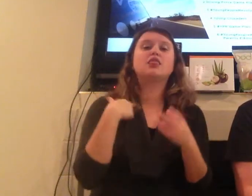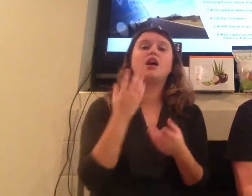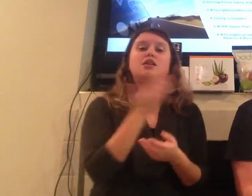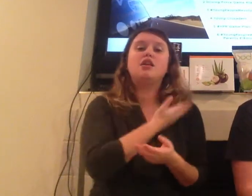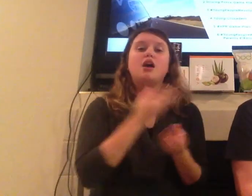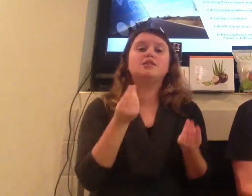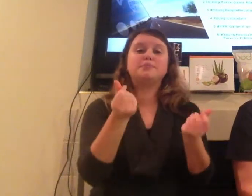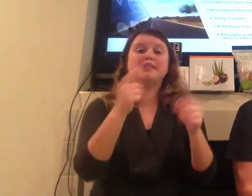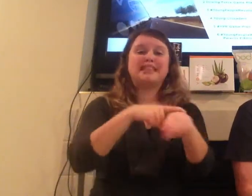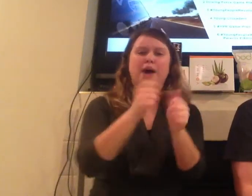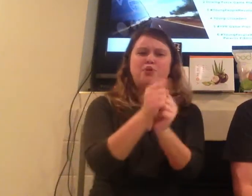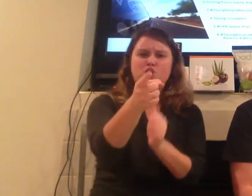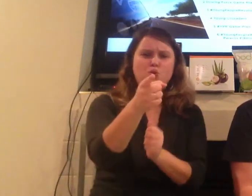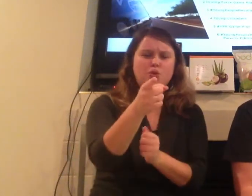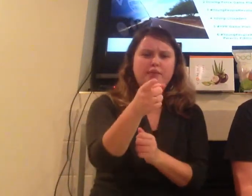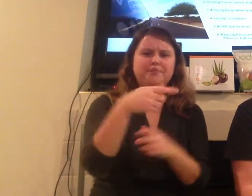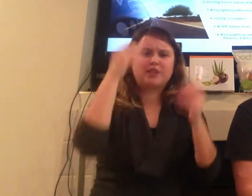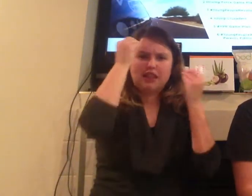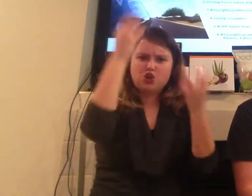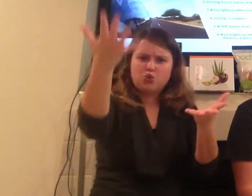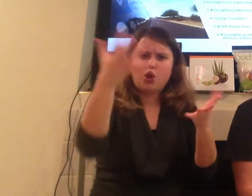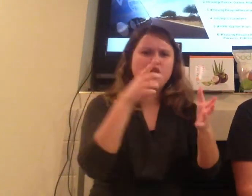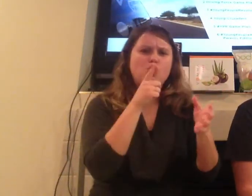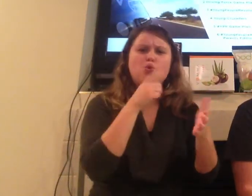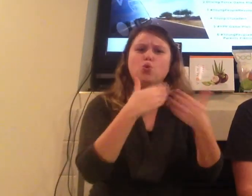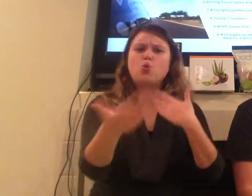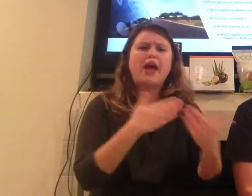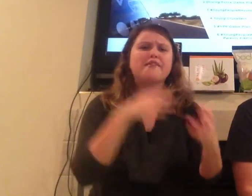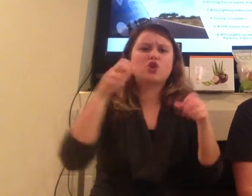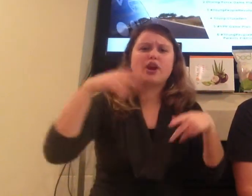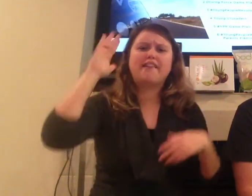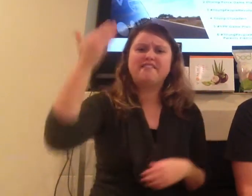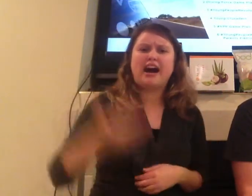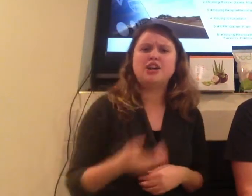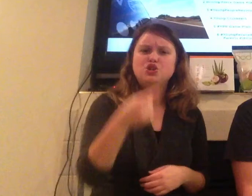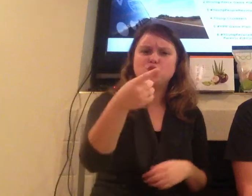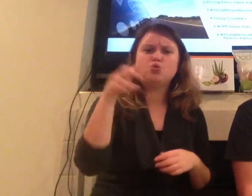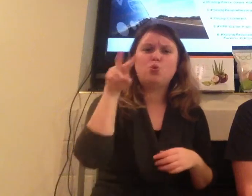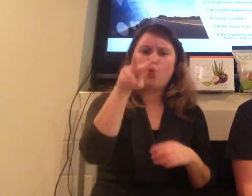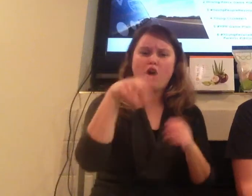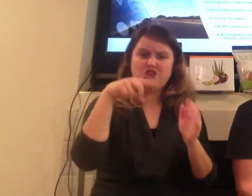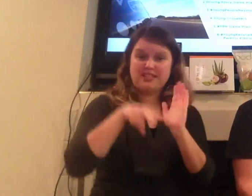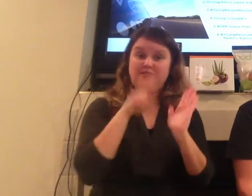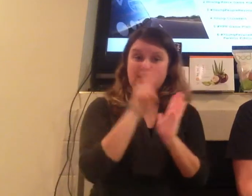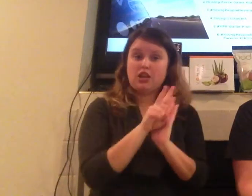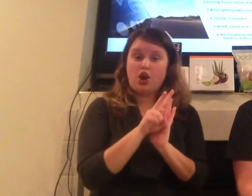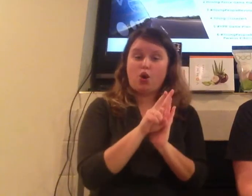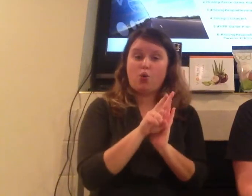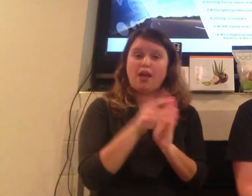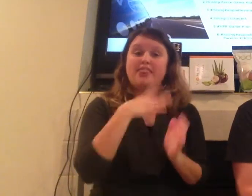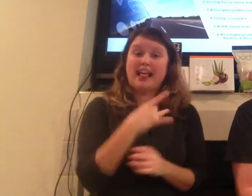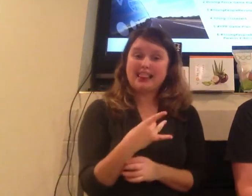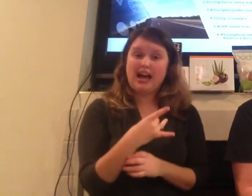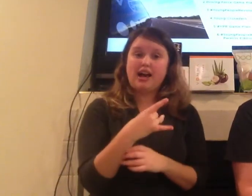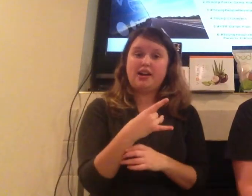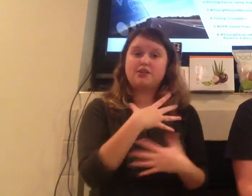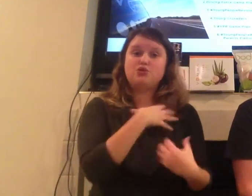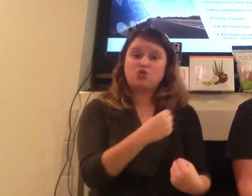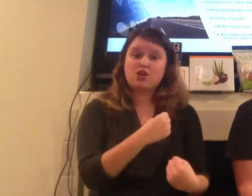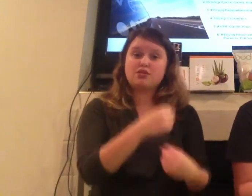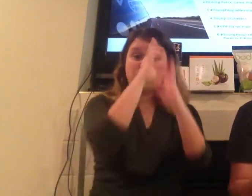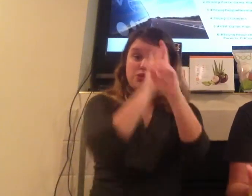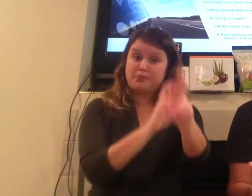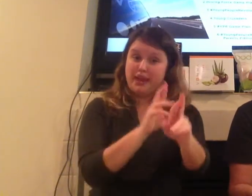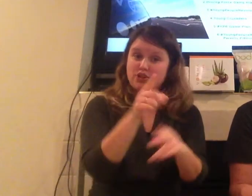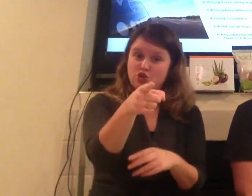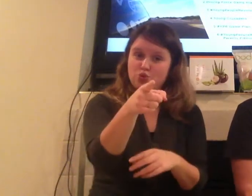let you know that whoever invited you to view this video obviously liked, trusts, and respects you enough to want